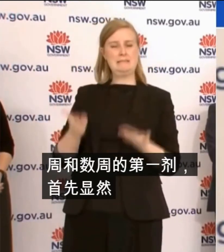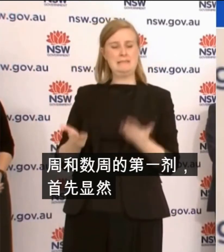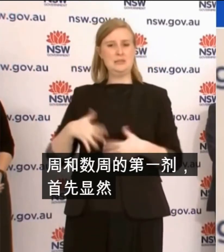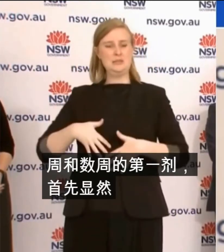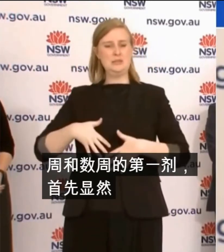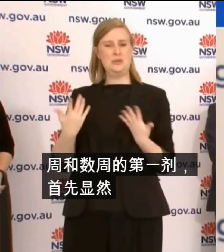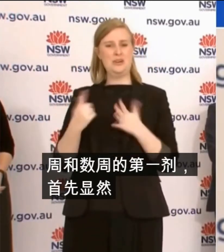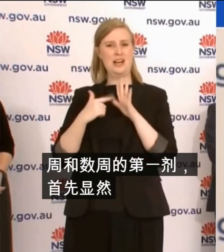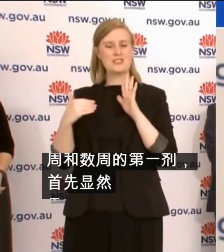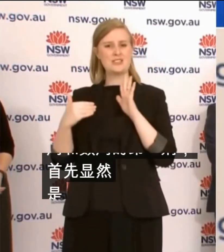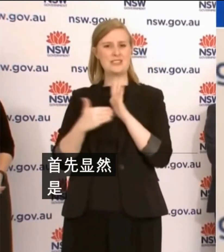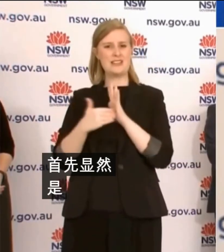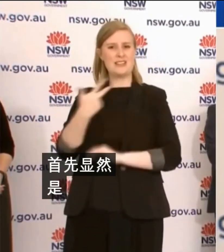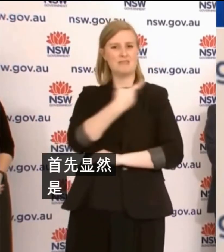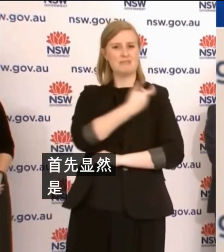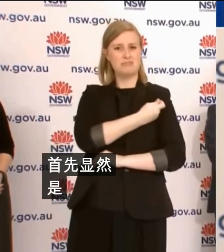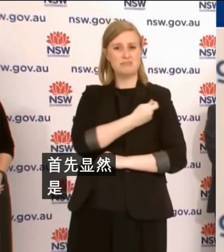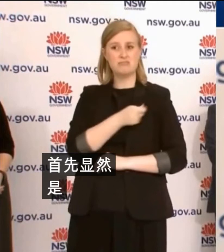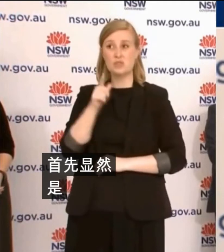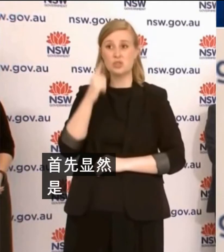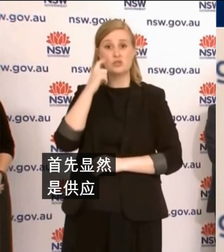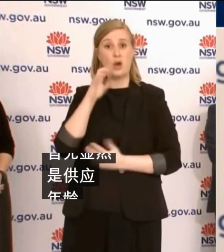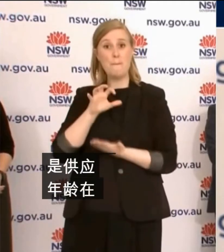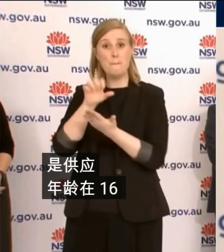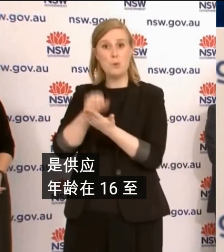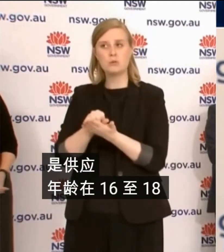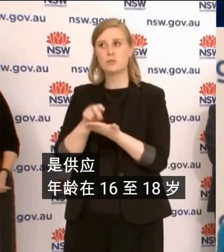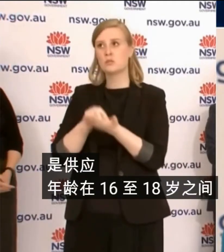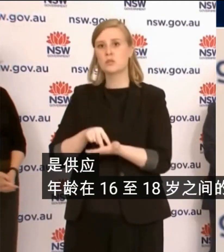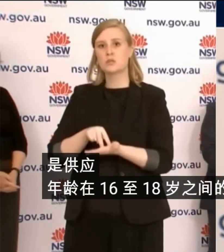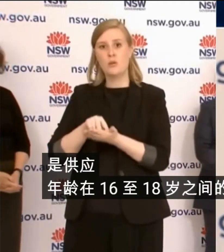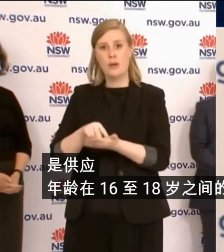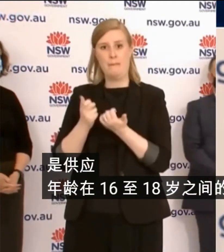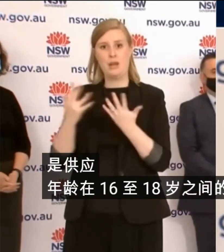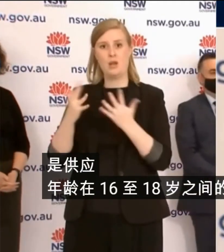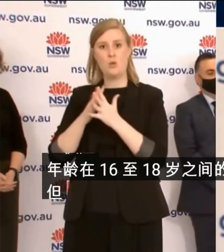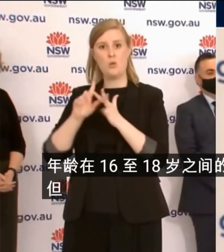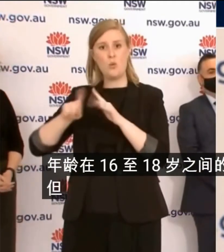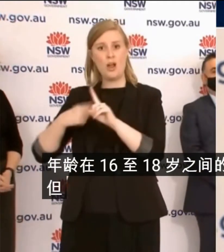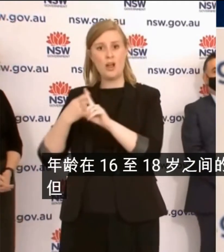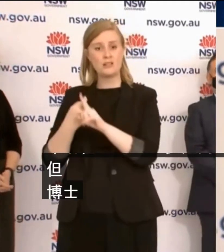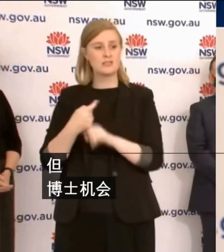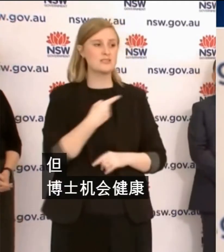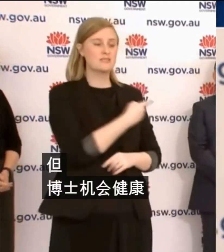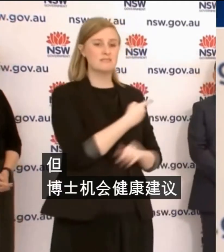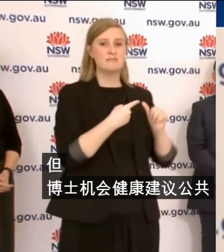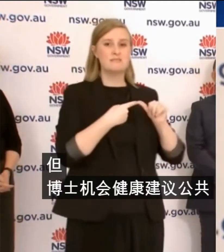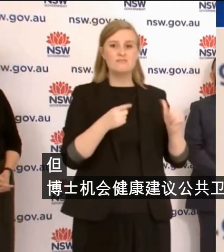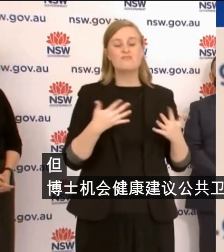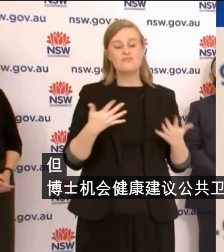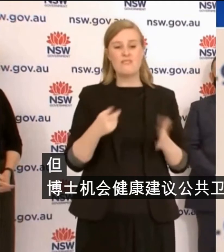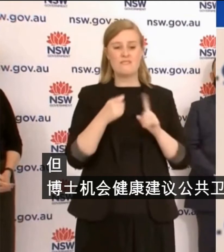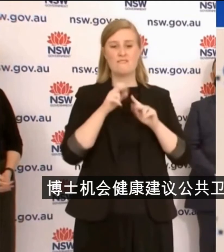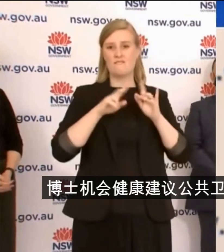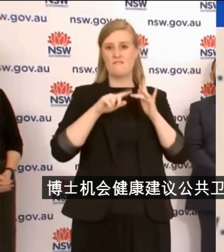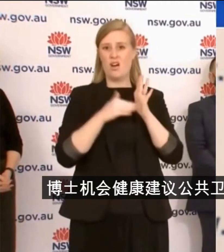firstly, obviously, the supply constraints exist for people who are between 16 and 18 years of age. But Dr. Chant's health